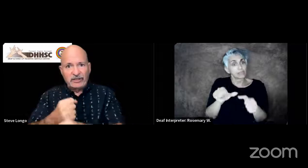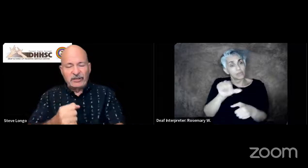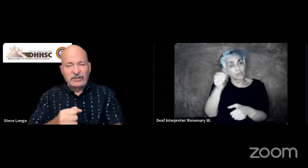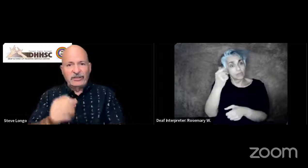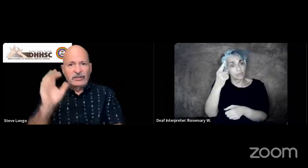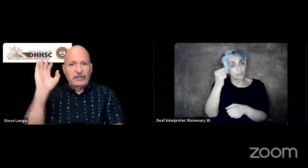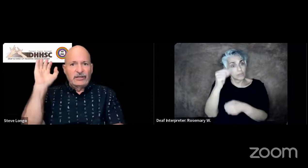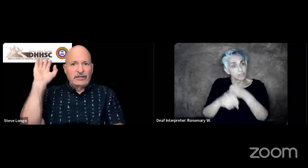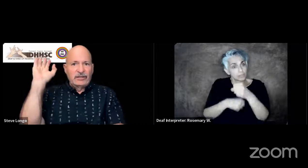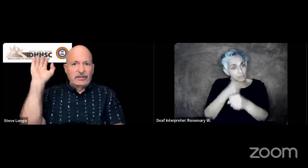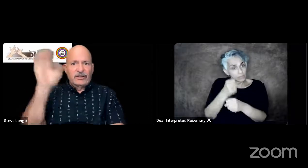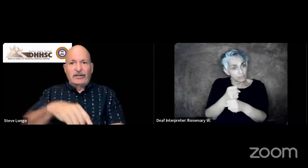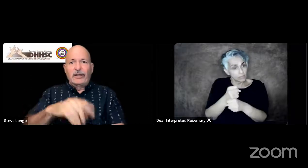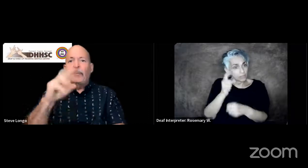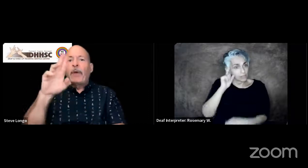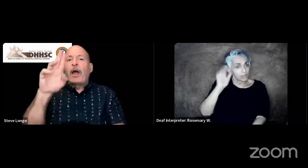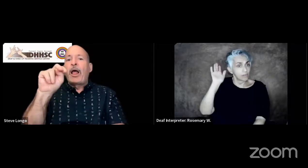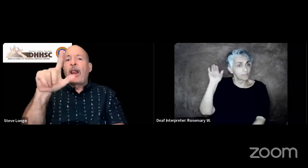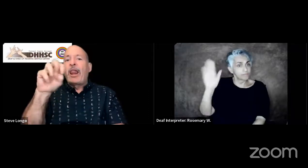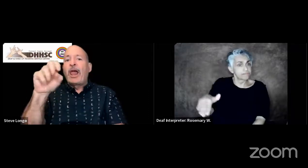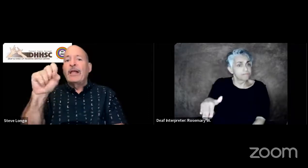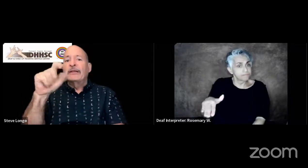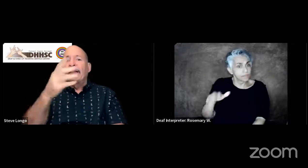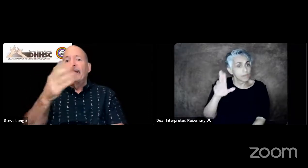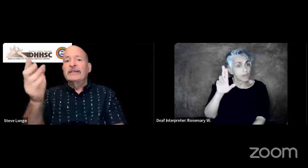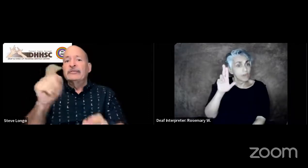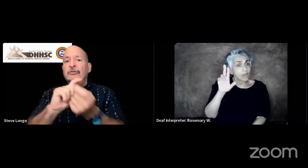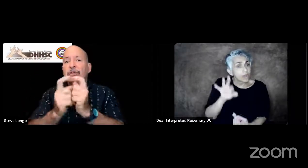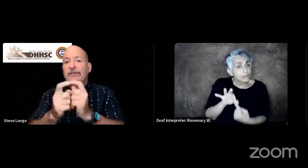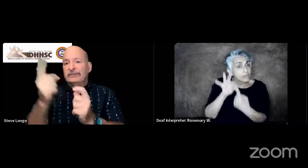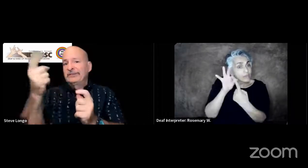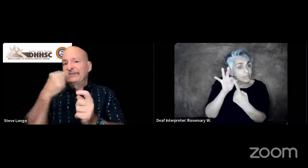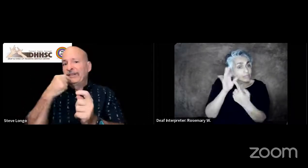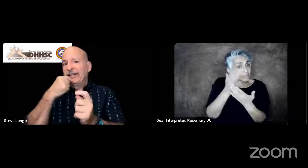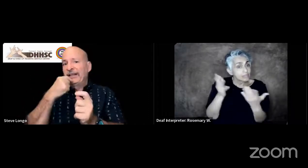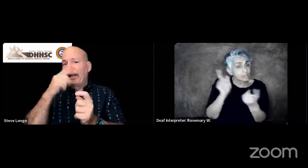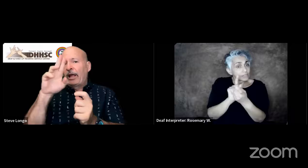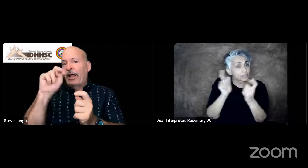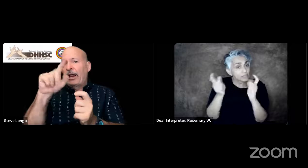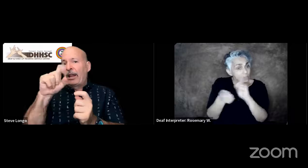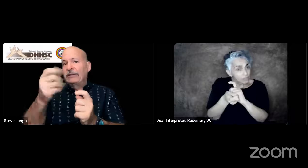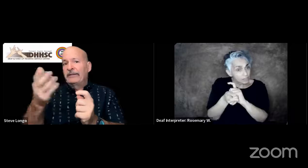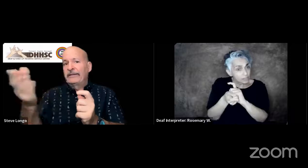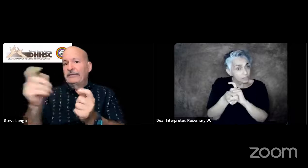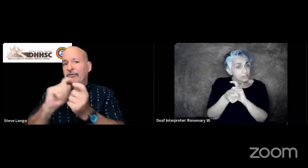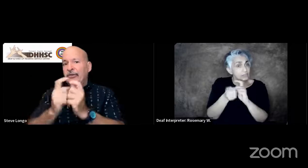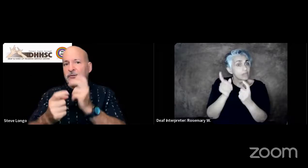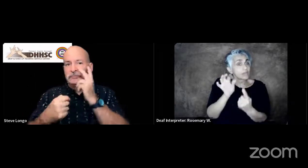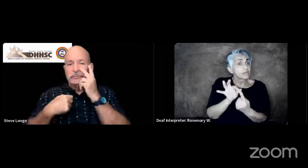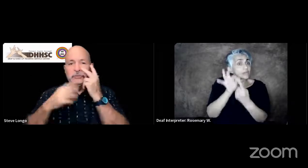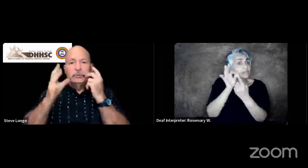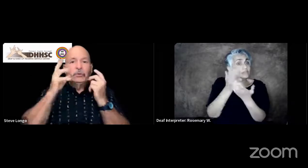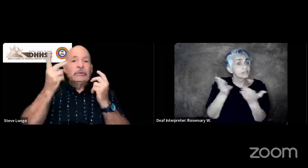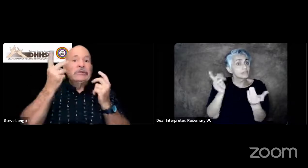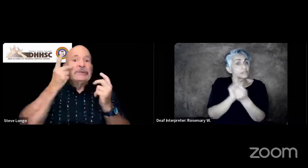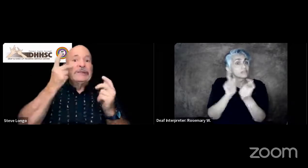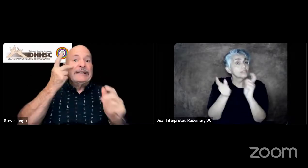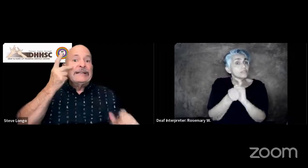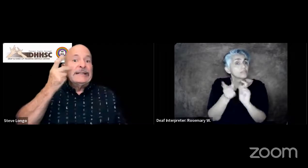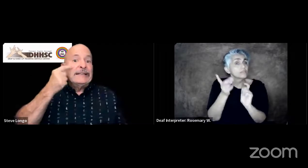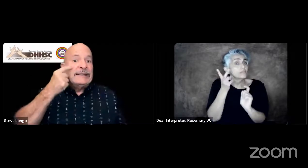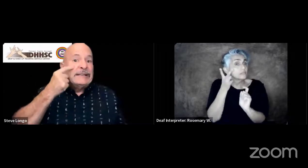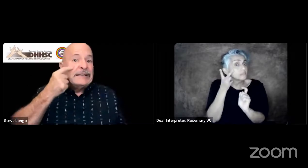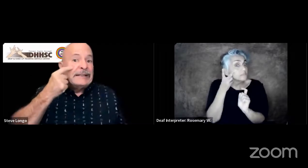2023. So we're looking at another year of Zoom unless something